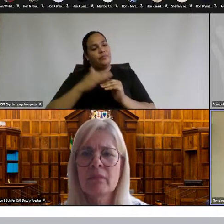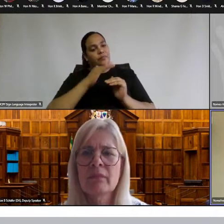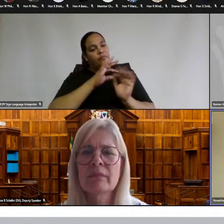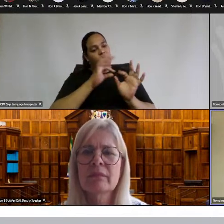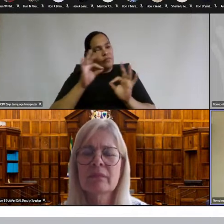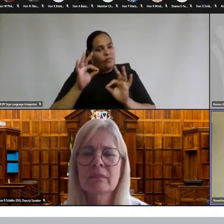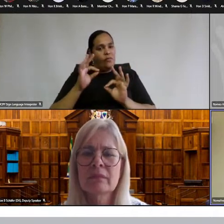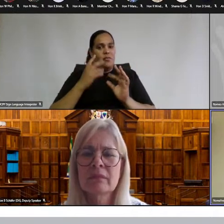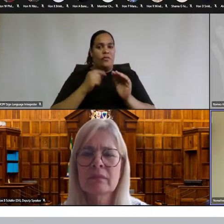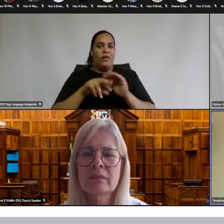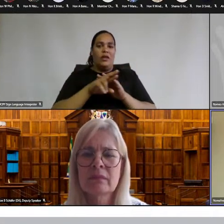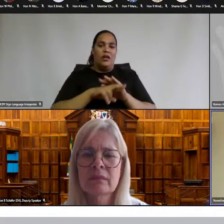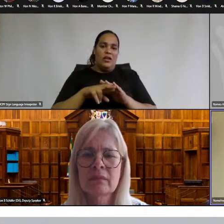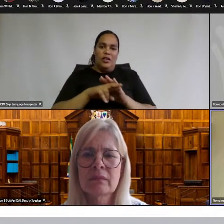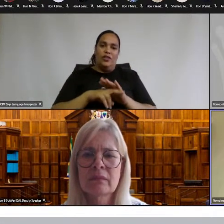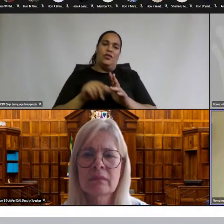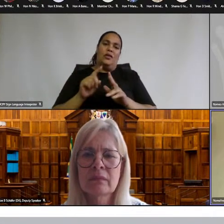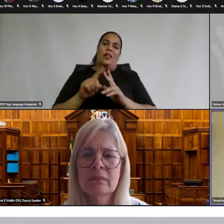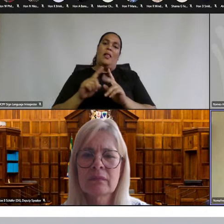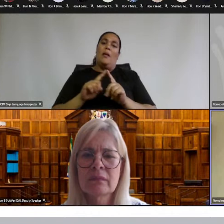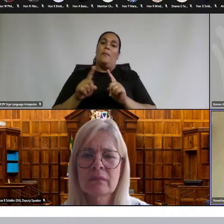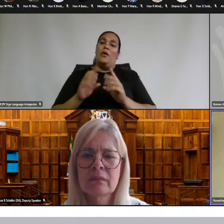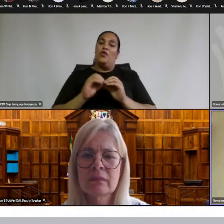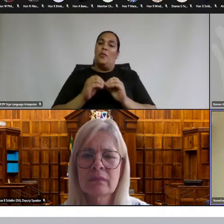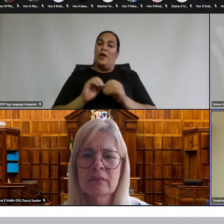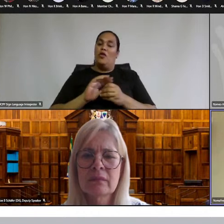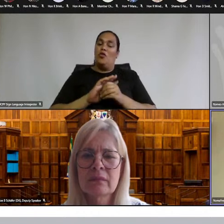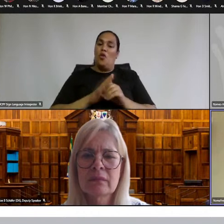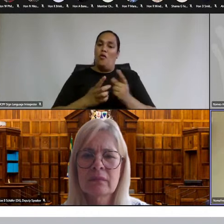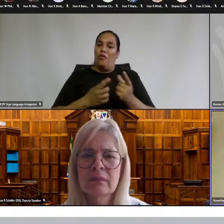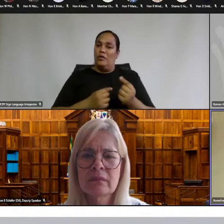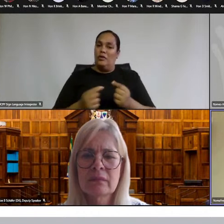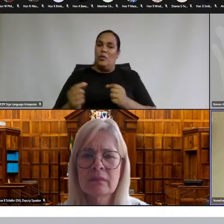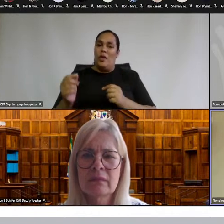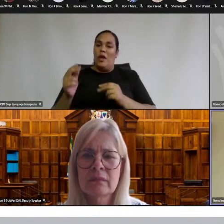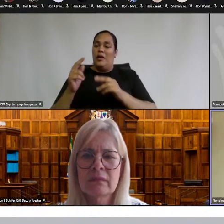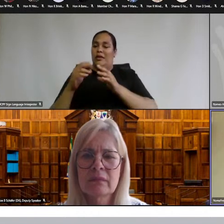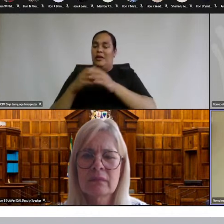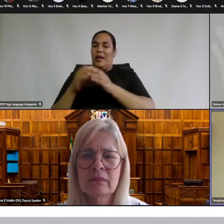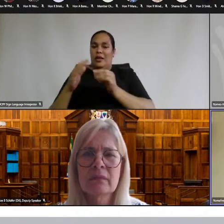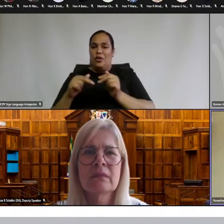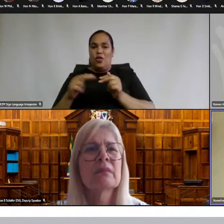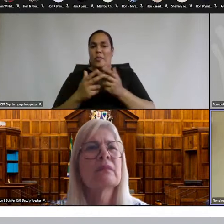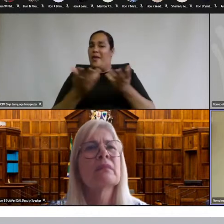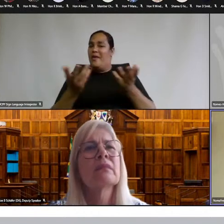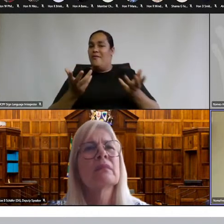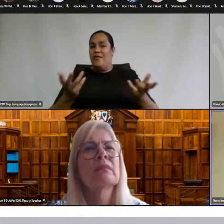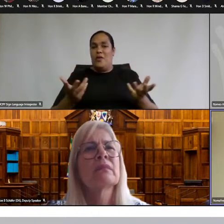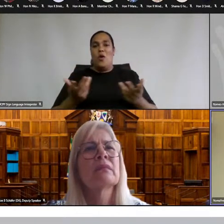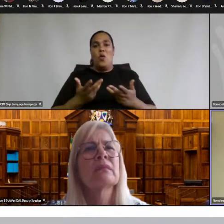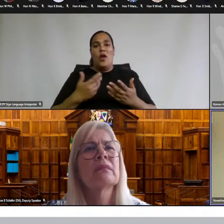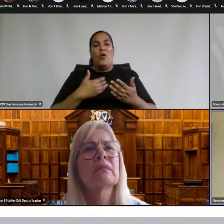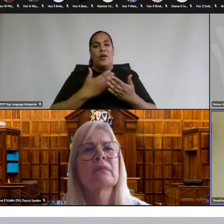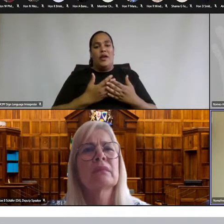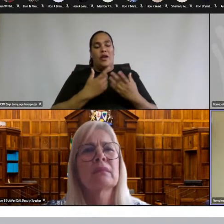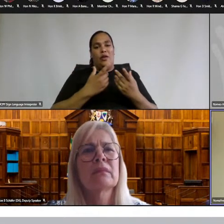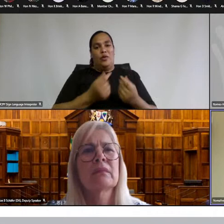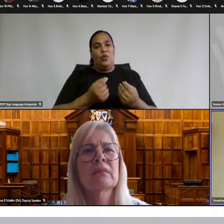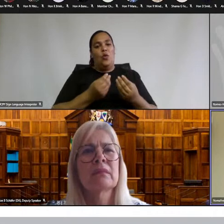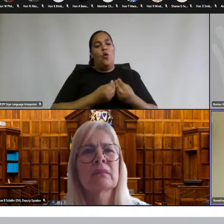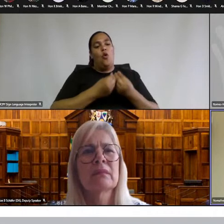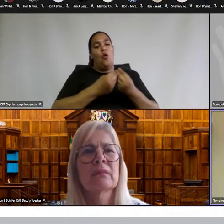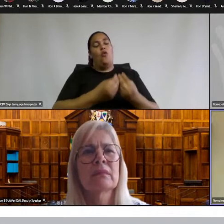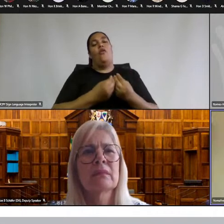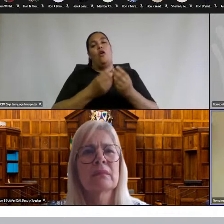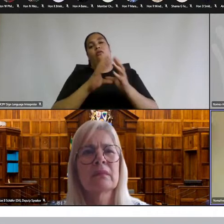be, which is not so turning, but we've made a commitment, Phyllisdorp, and everywhere where we'll be able to offer all